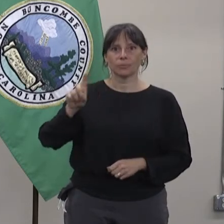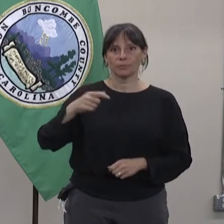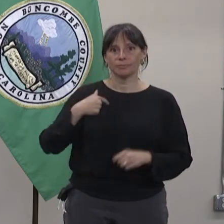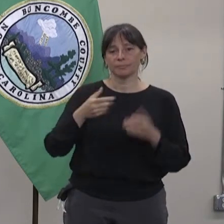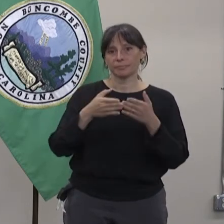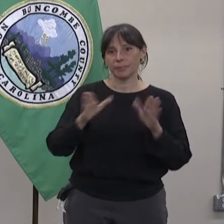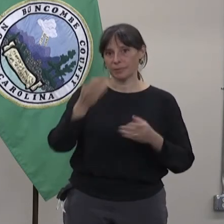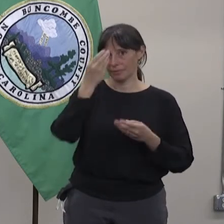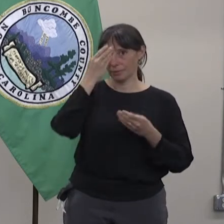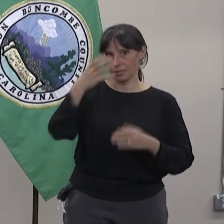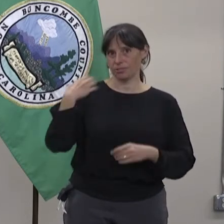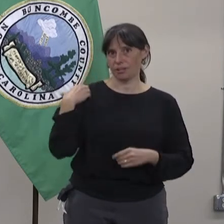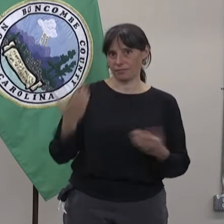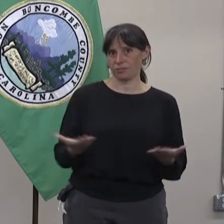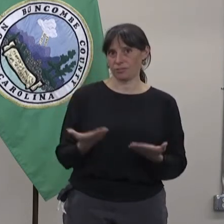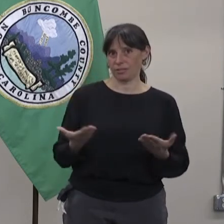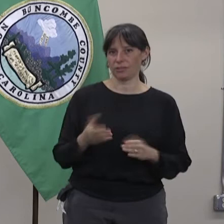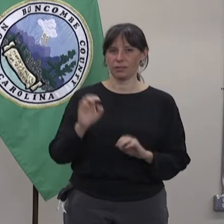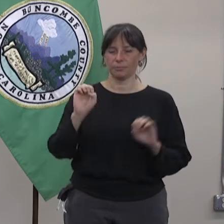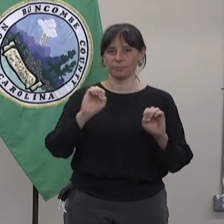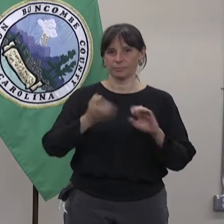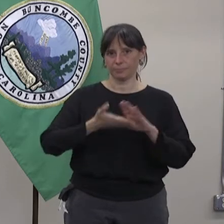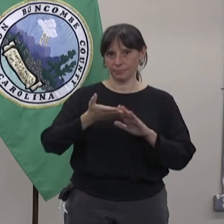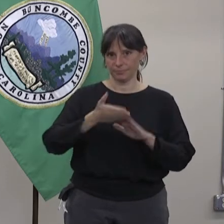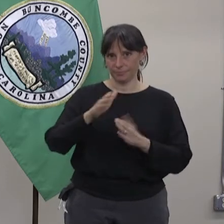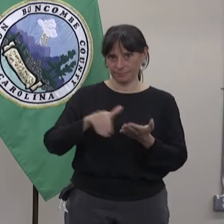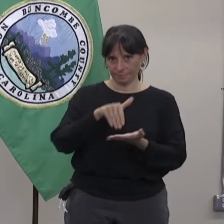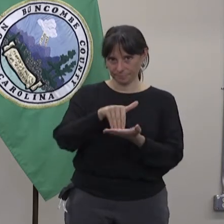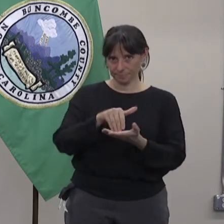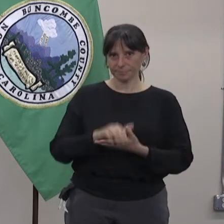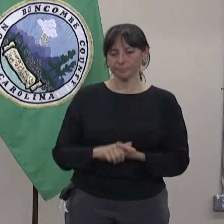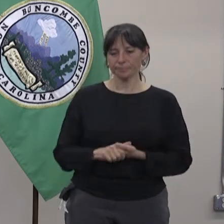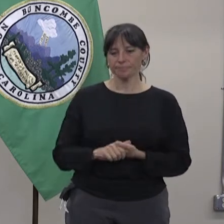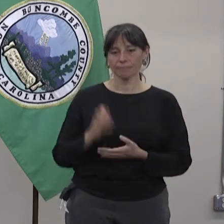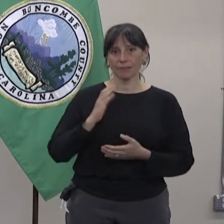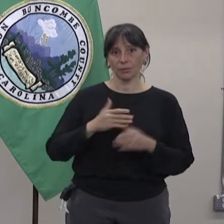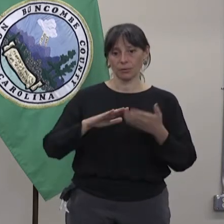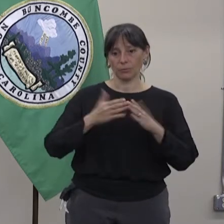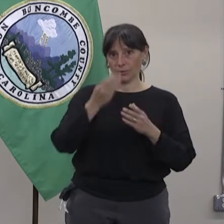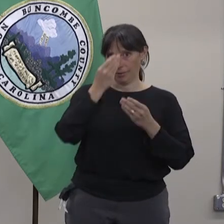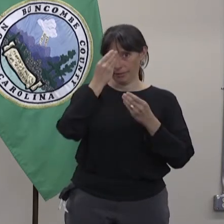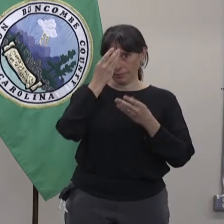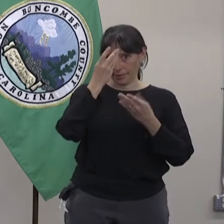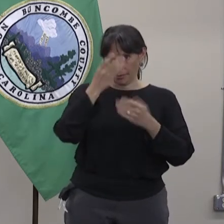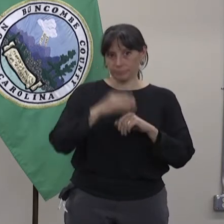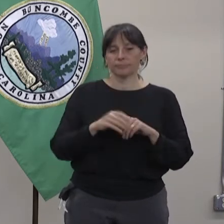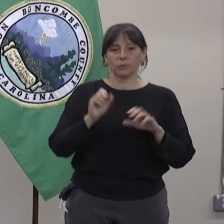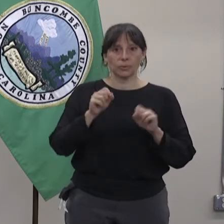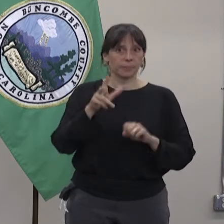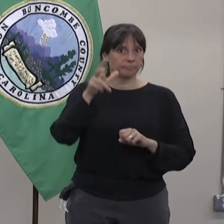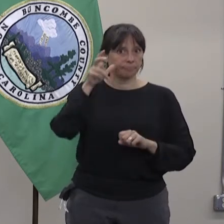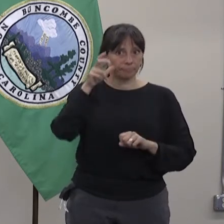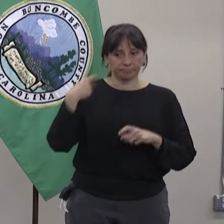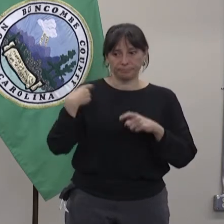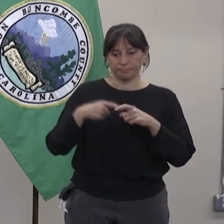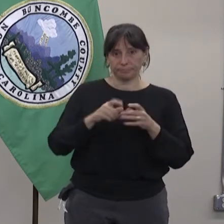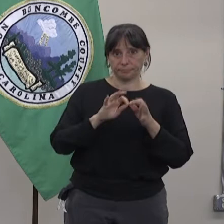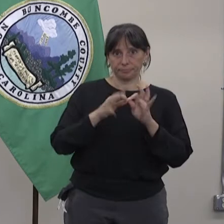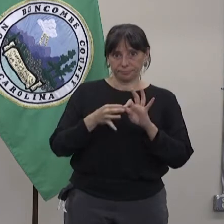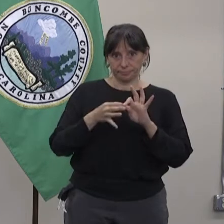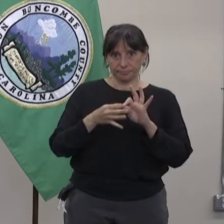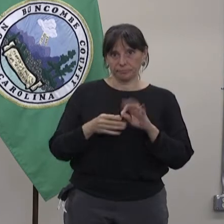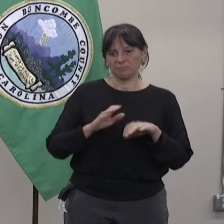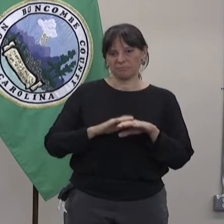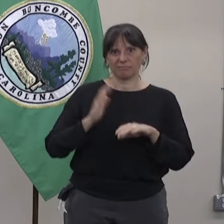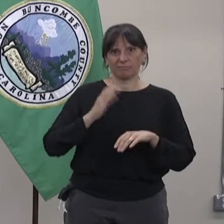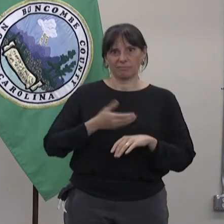Information Officer here in the Emergency Operations Center. This Community Update is available in Spanish on the Buncombe County